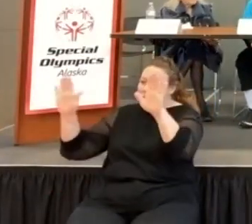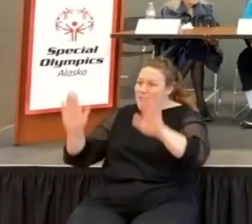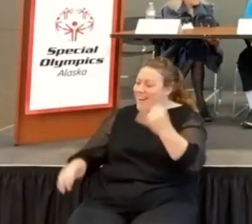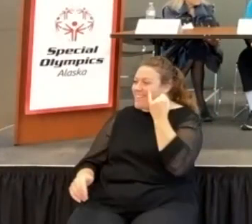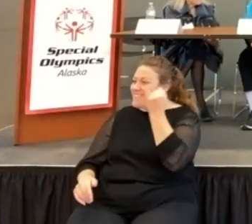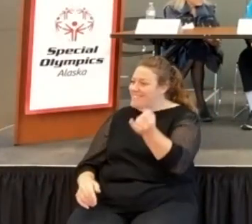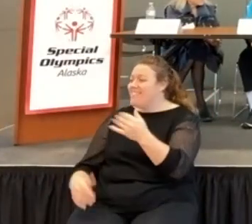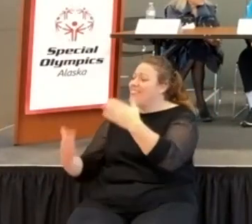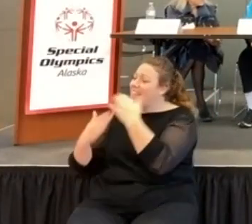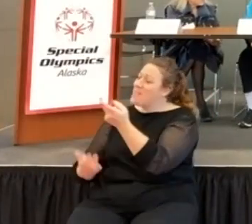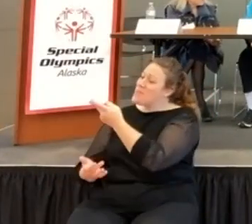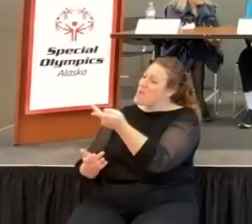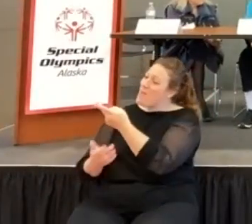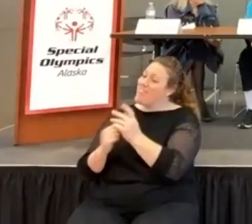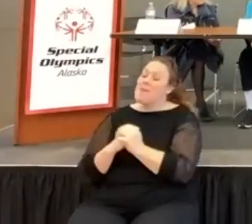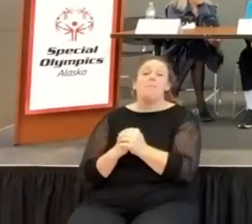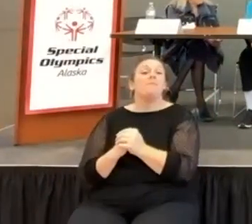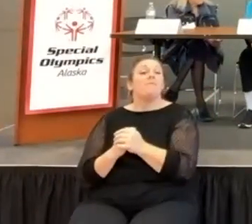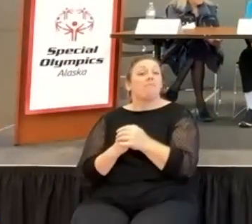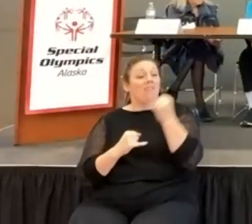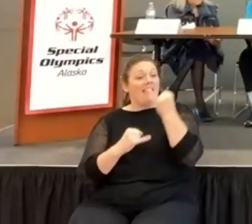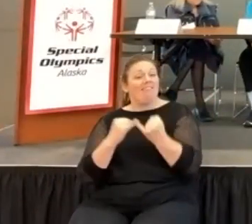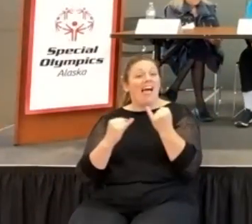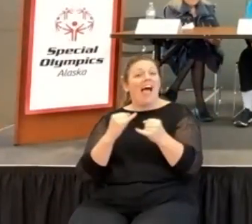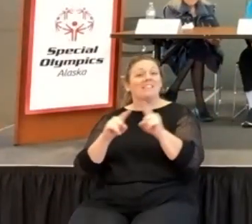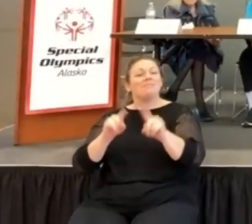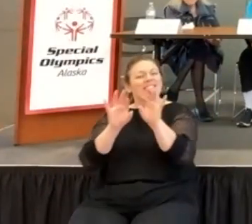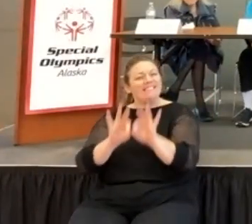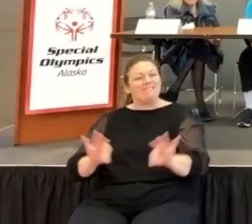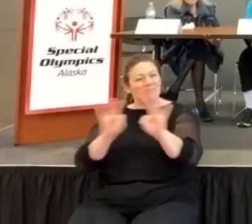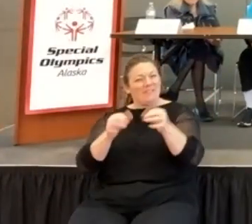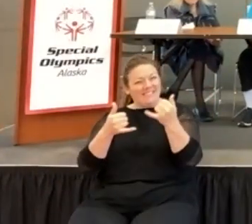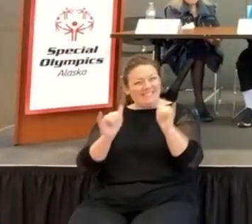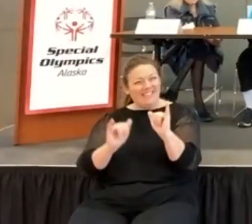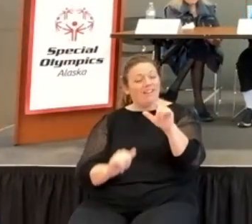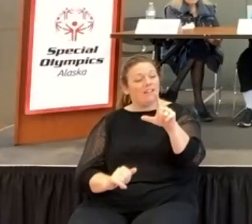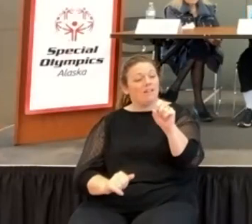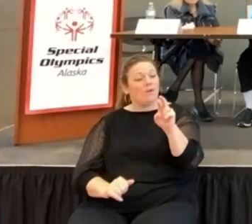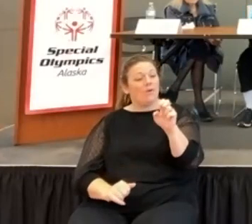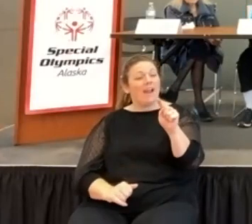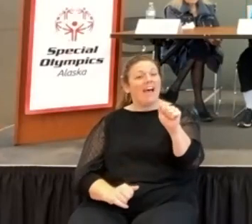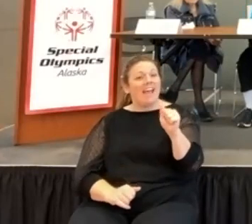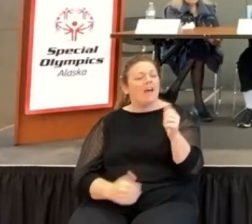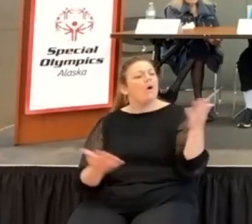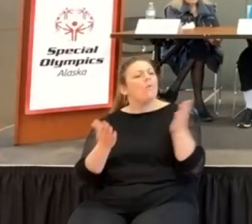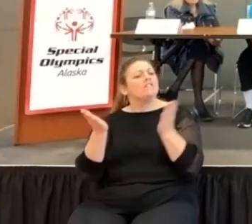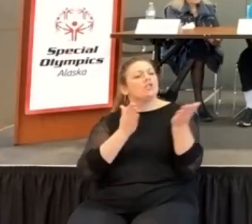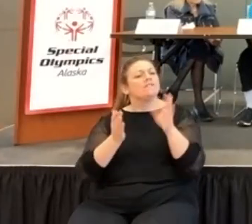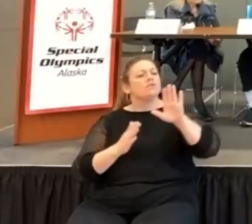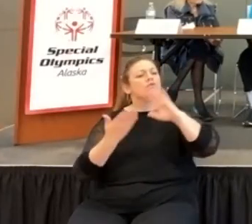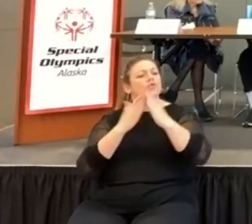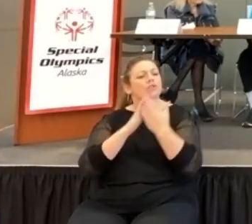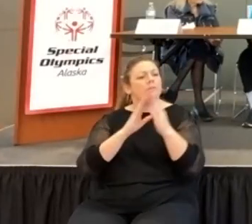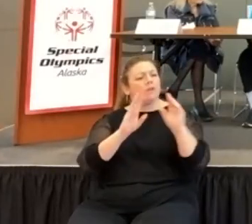right. Last but not least, Loretta, what services could your community offer you that would assist you in aging